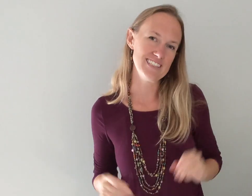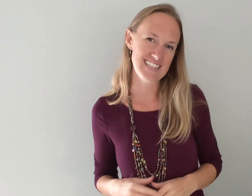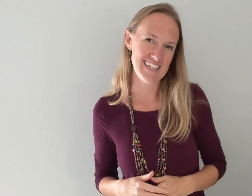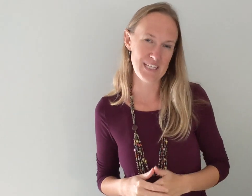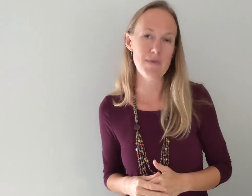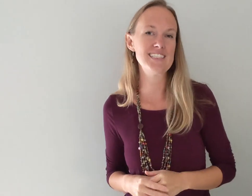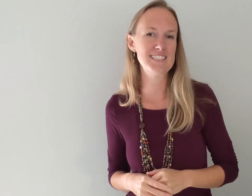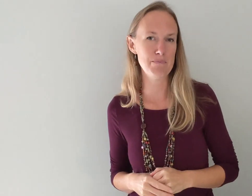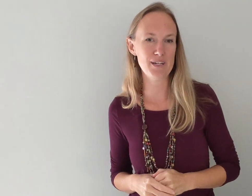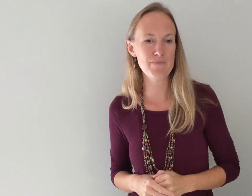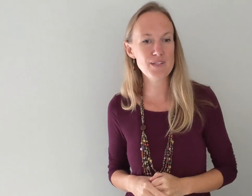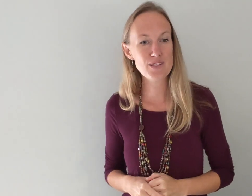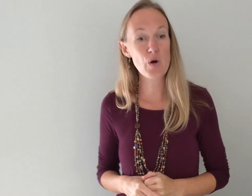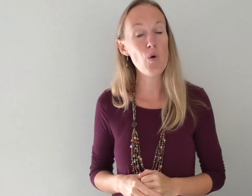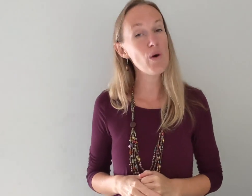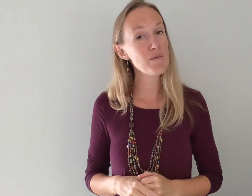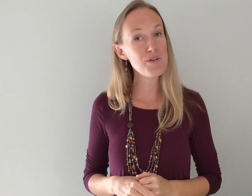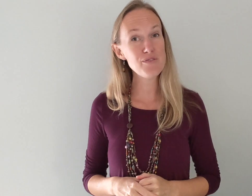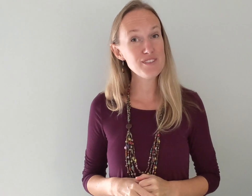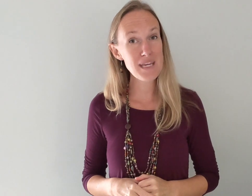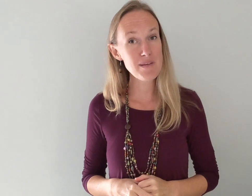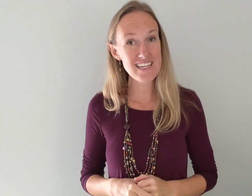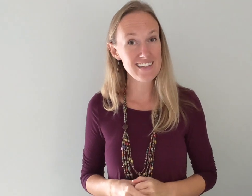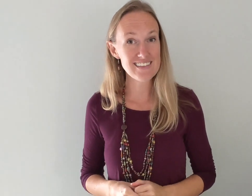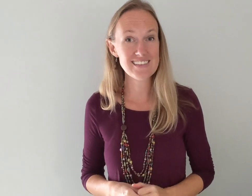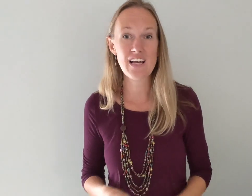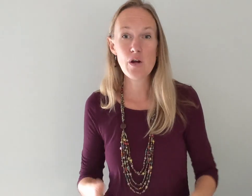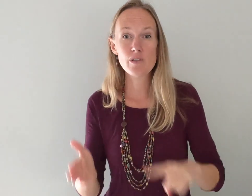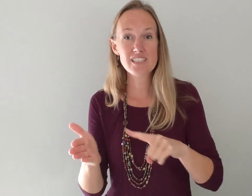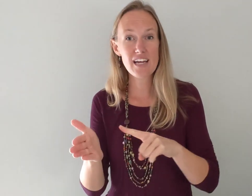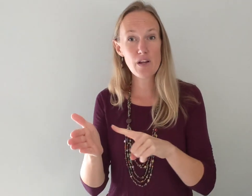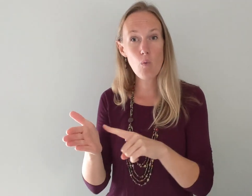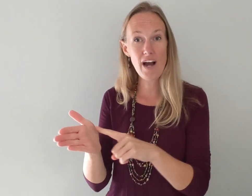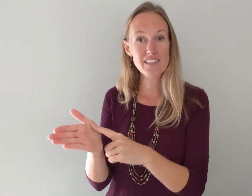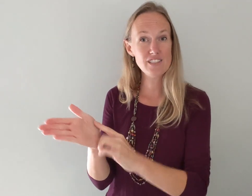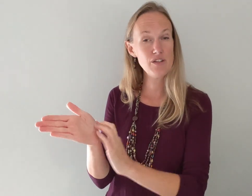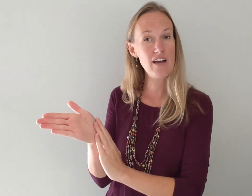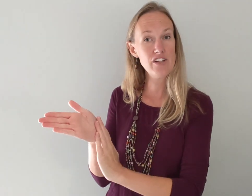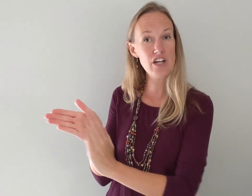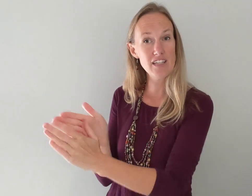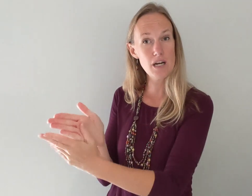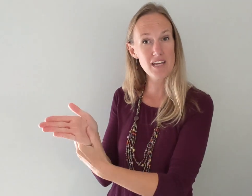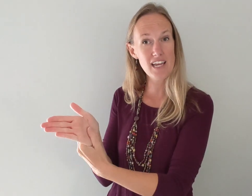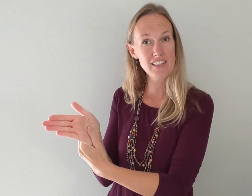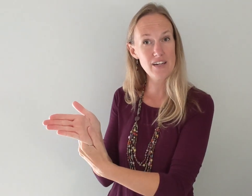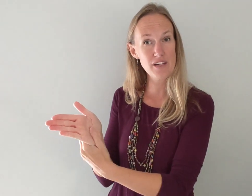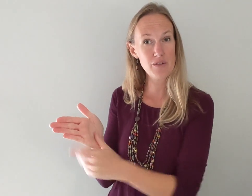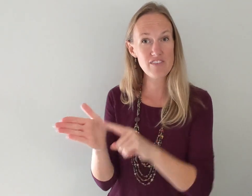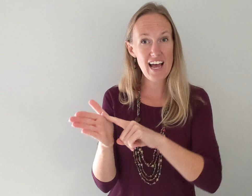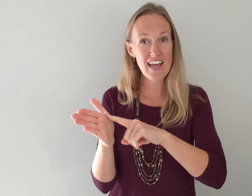is actually much simpler. So what a beautiful name it is. We're signing what? So you have your non-dominant hand out here flat,